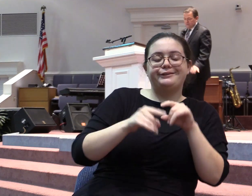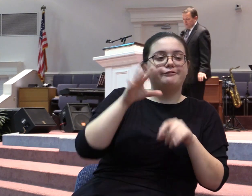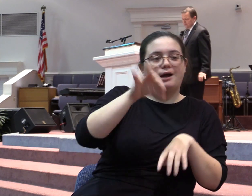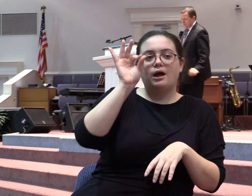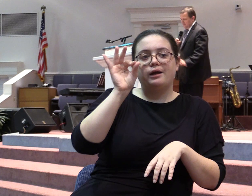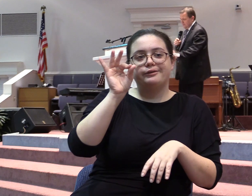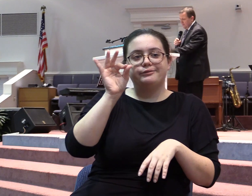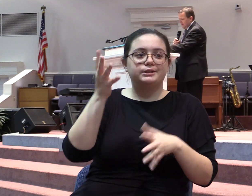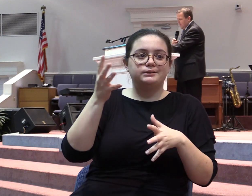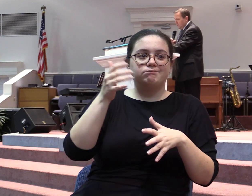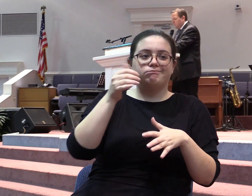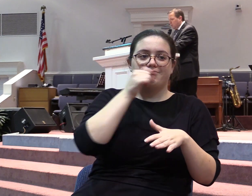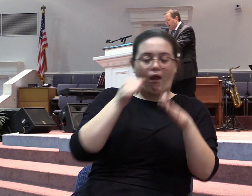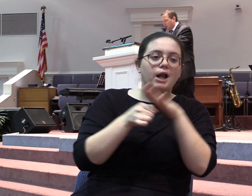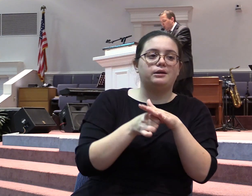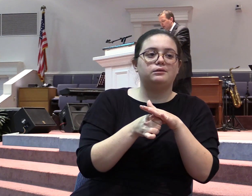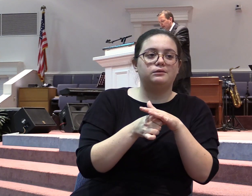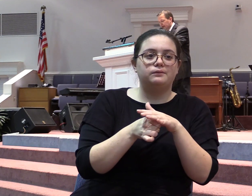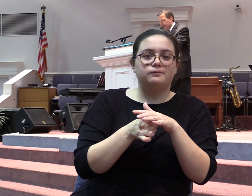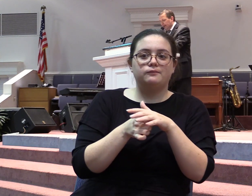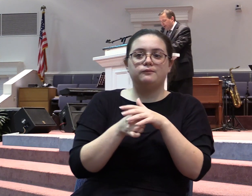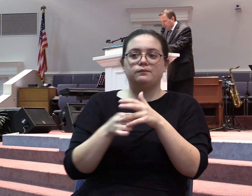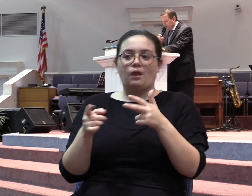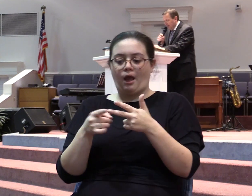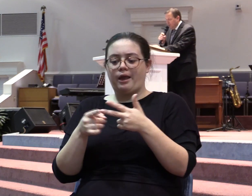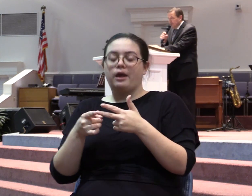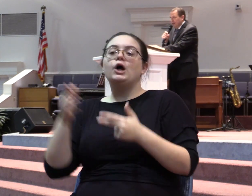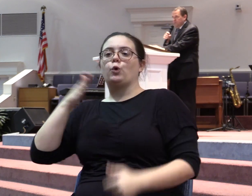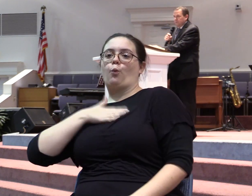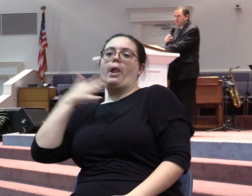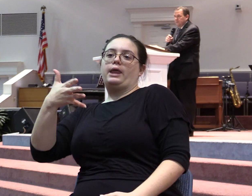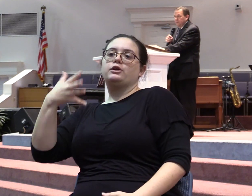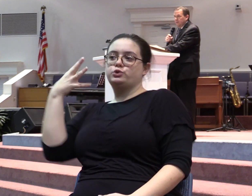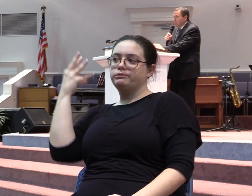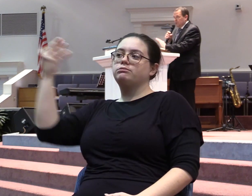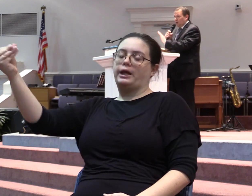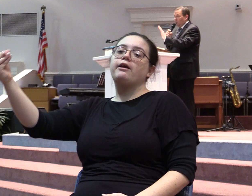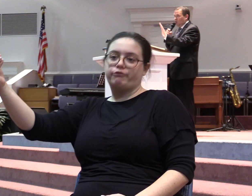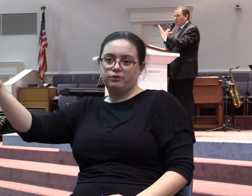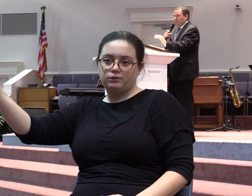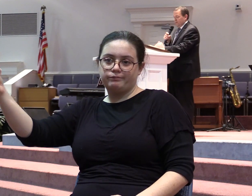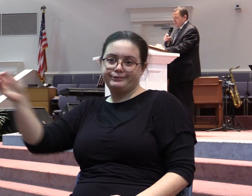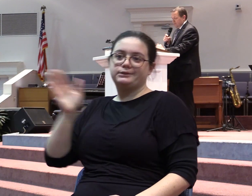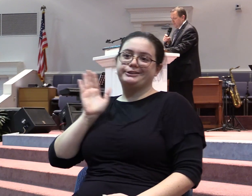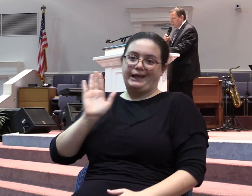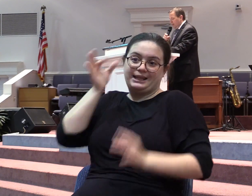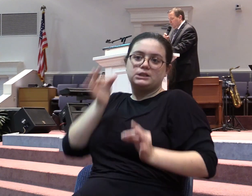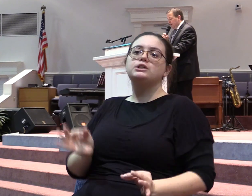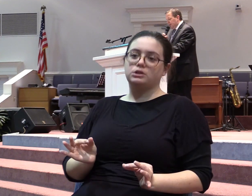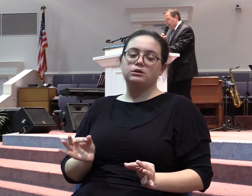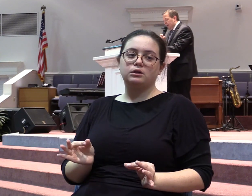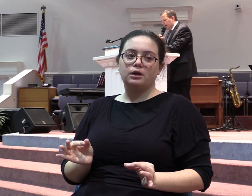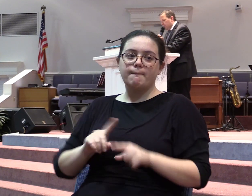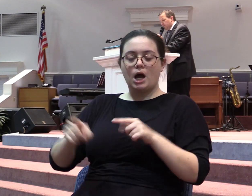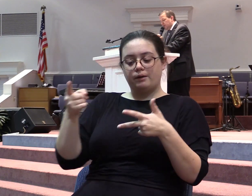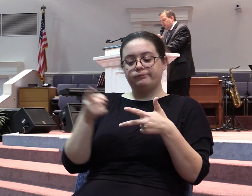house. The prodigal willingly left the father's house. It was his own accord. But